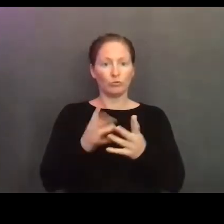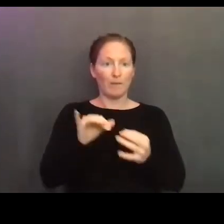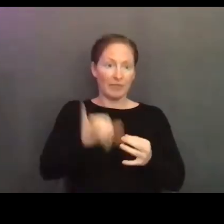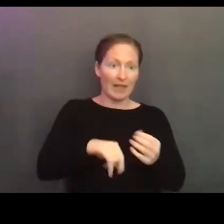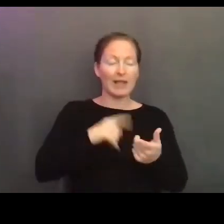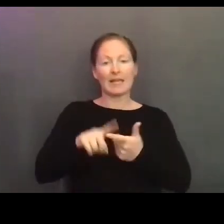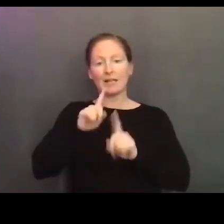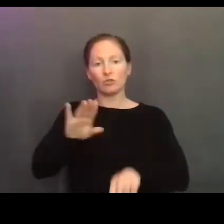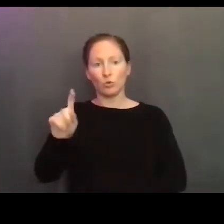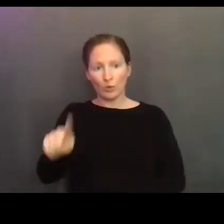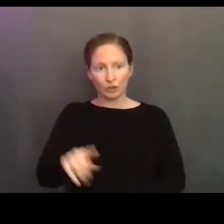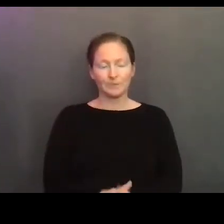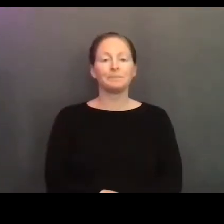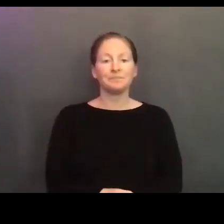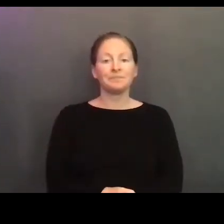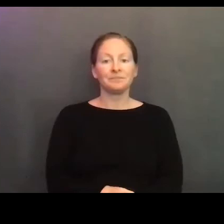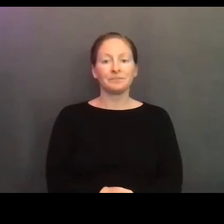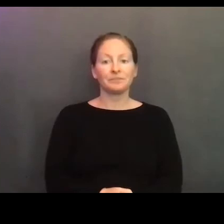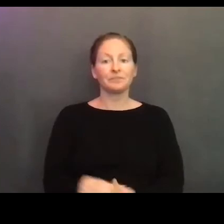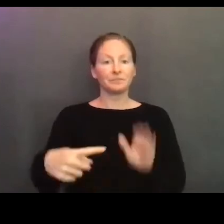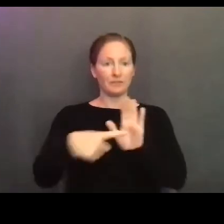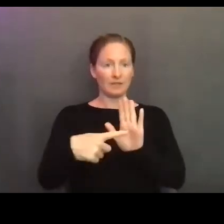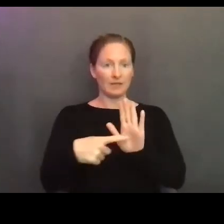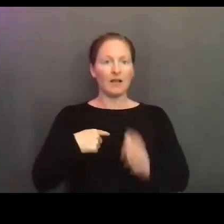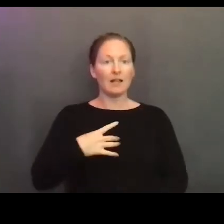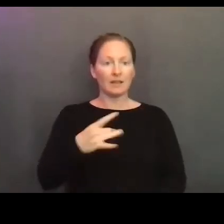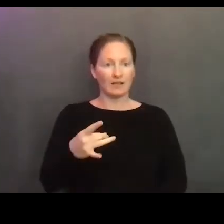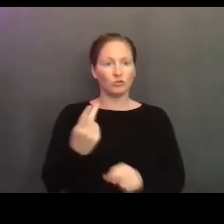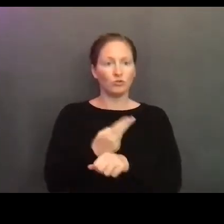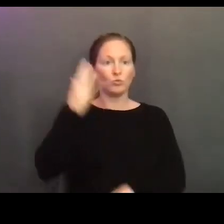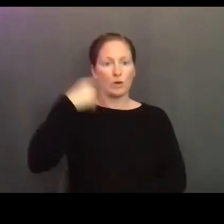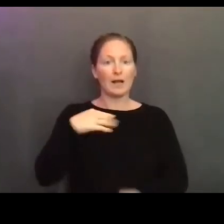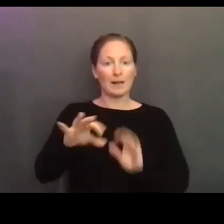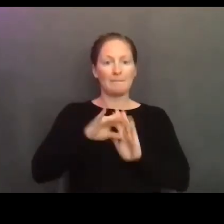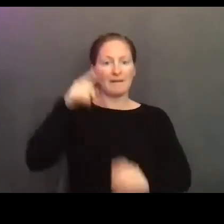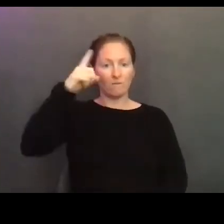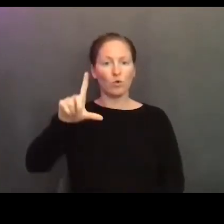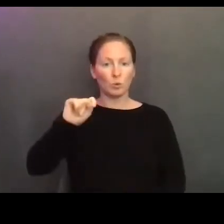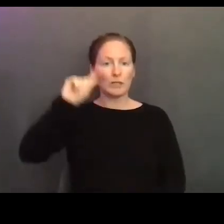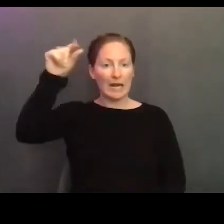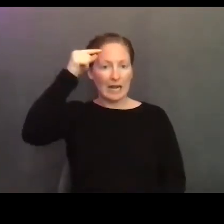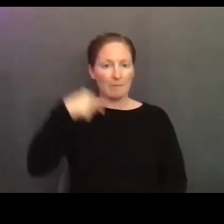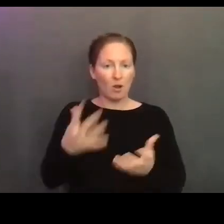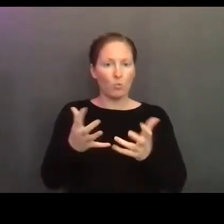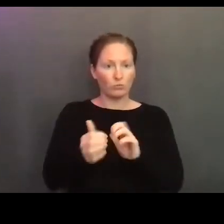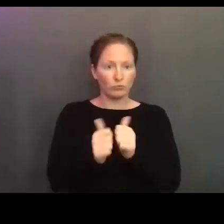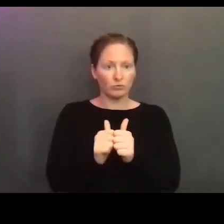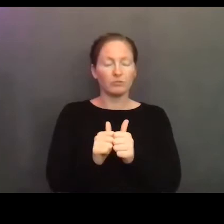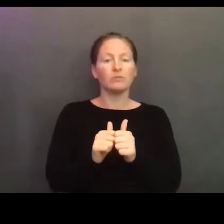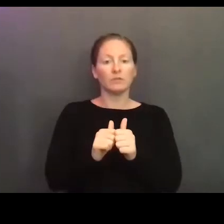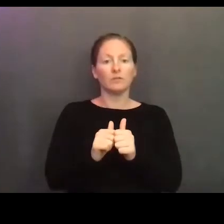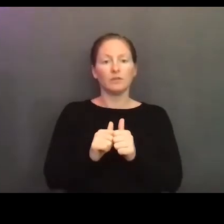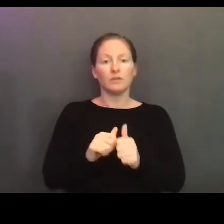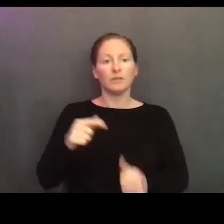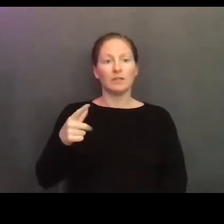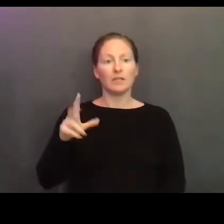question. There was an example that I like to use of why I picked the office for Lieutenant Governor. There was